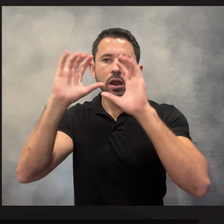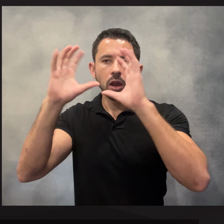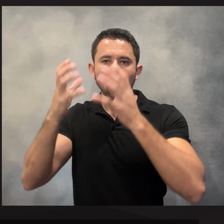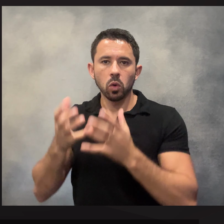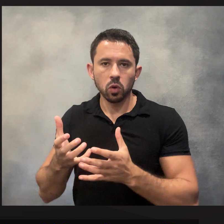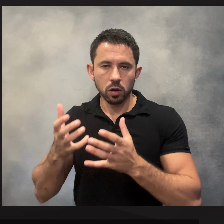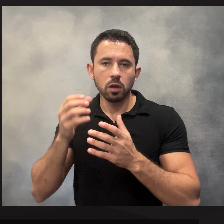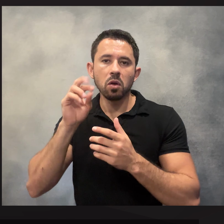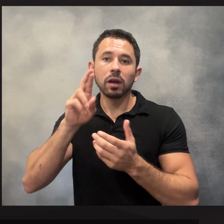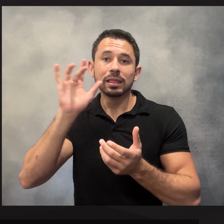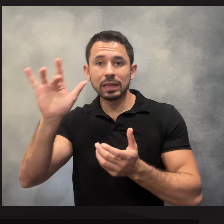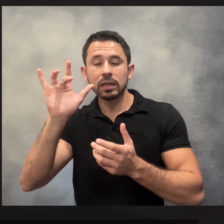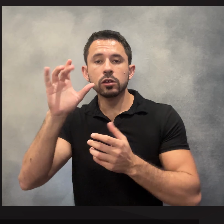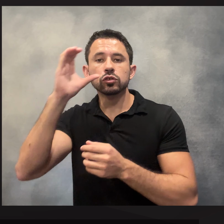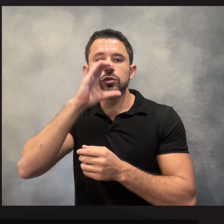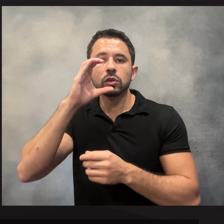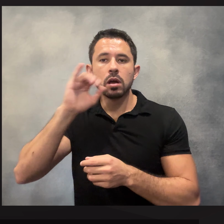key terms.